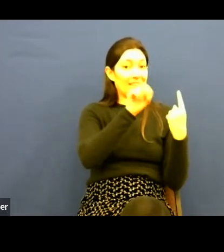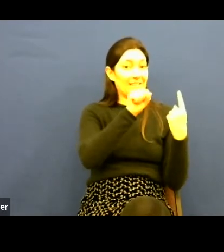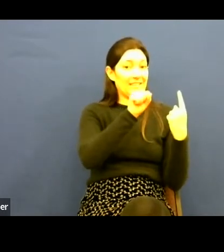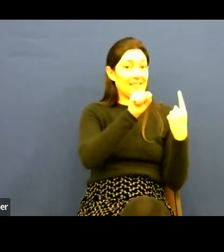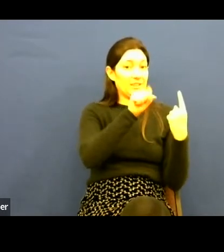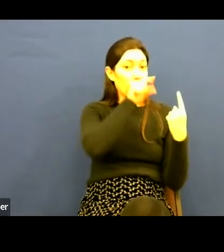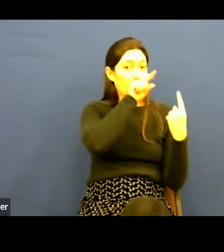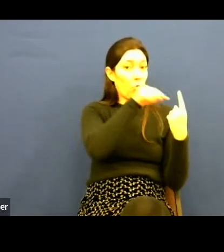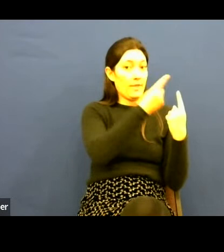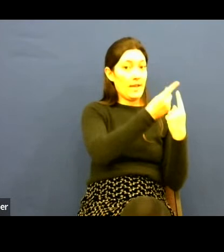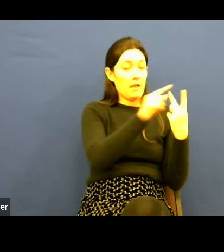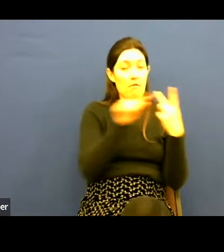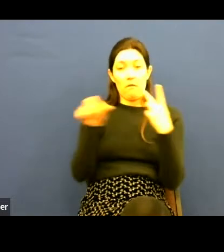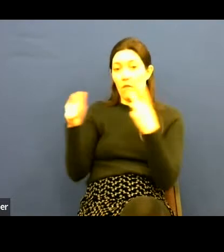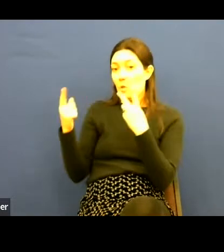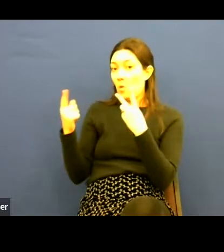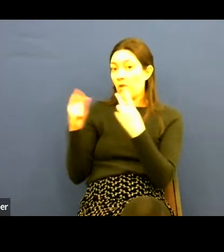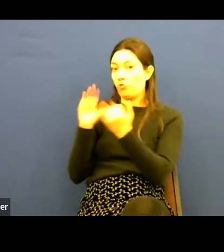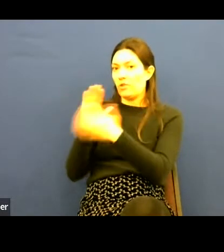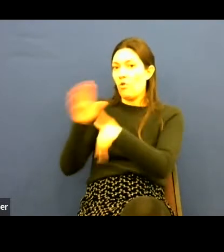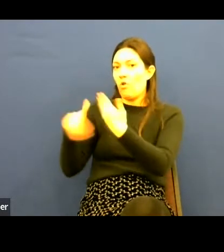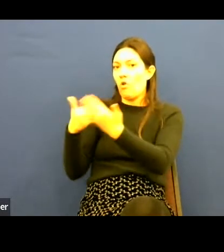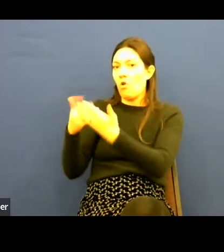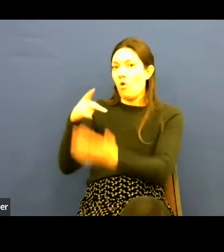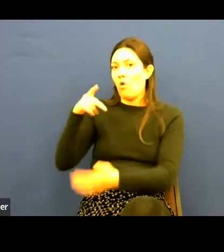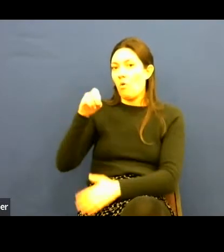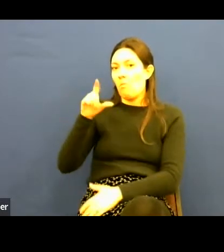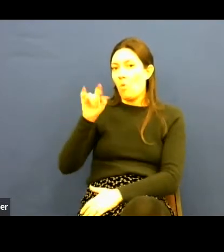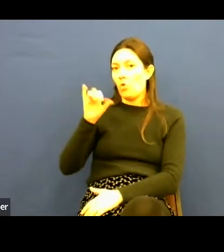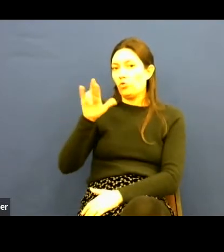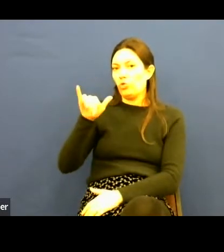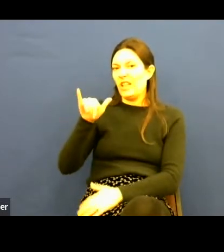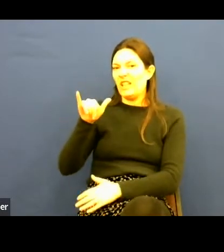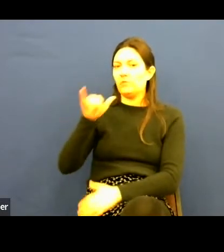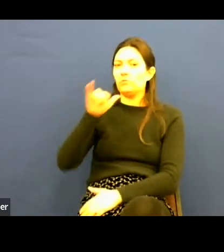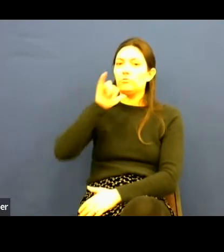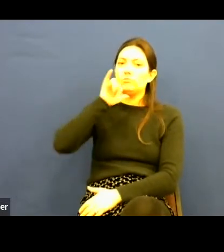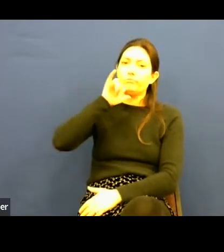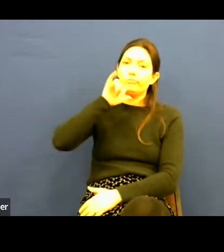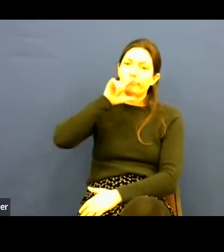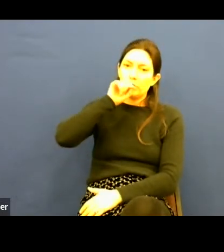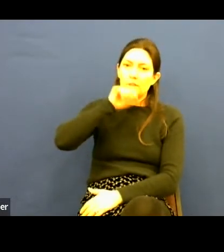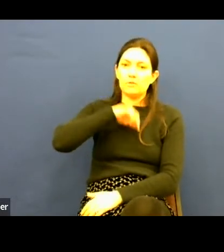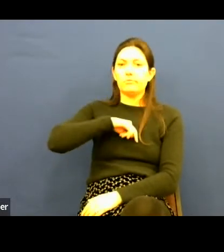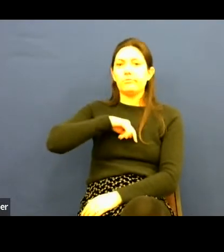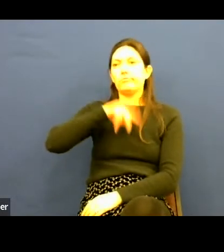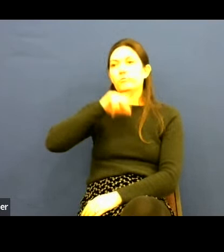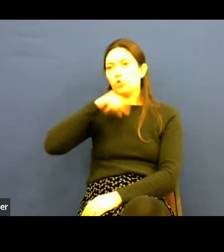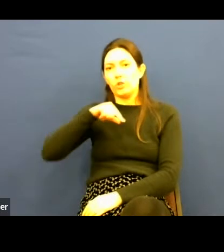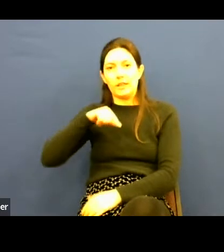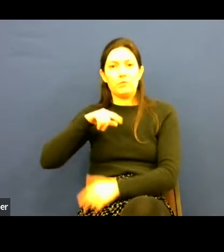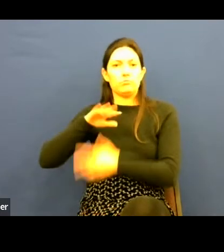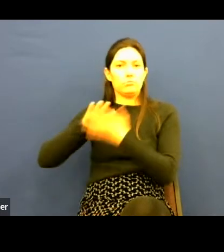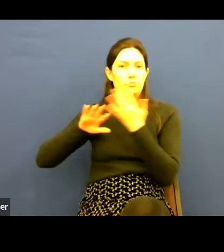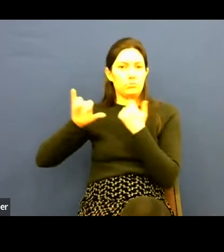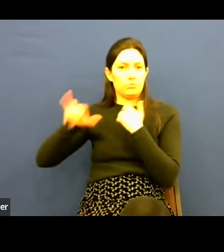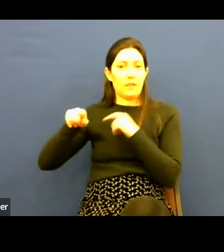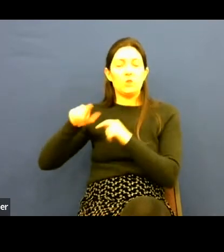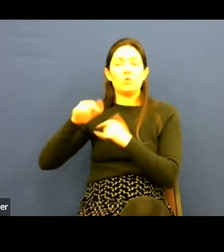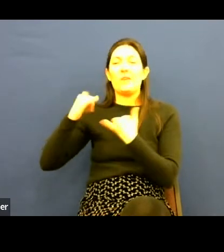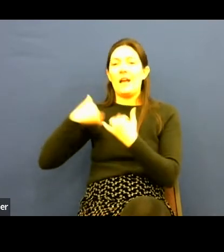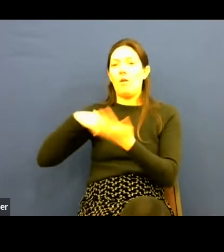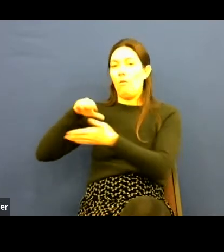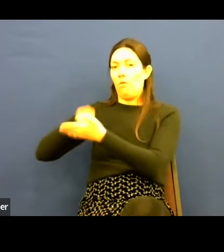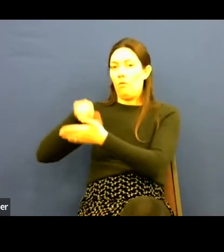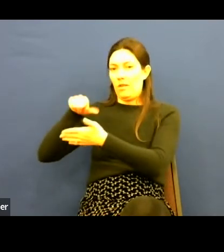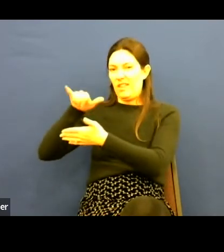poultry. And they require two different procedures. So we're basically in the section that includes all the other animals that